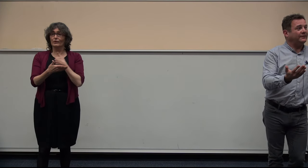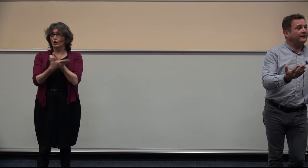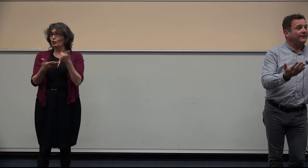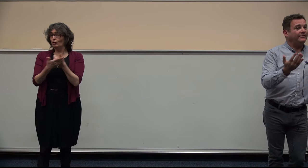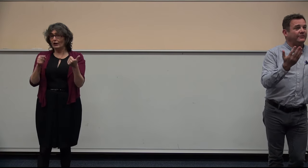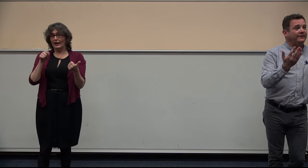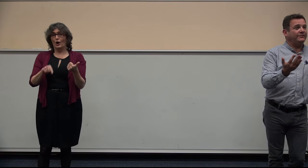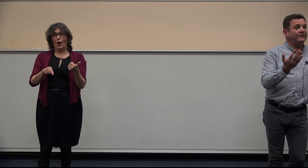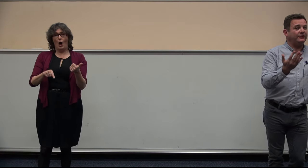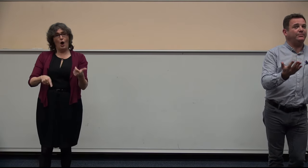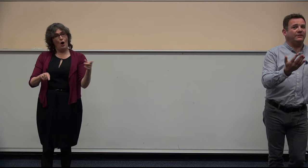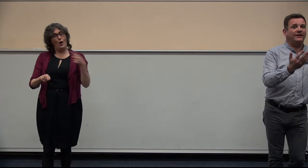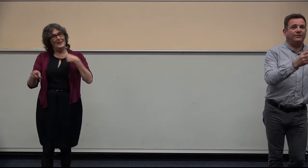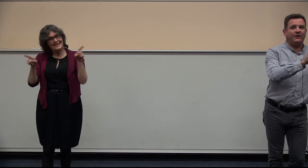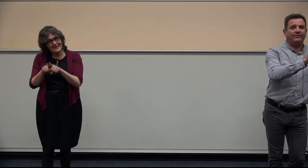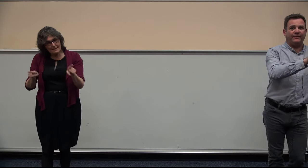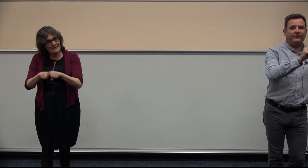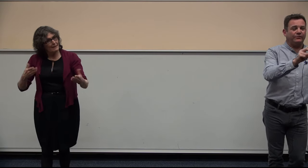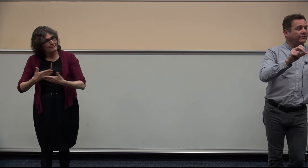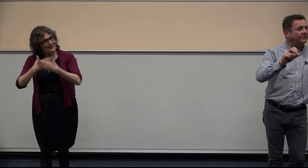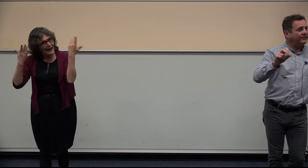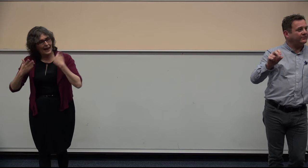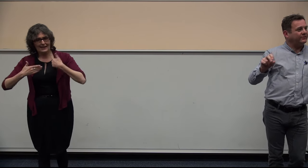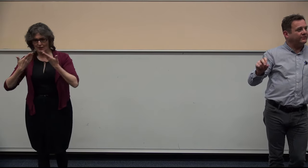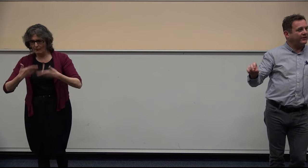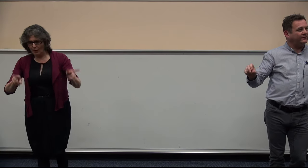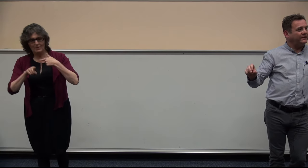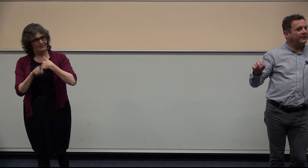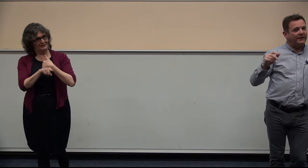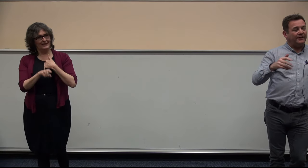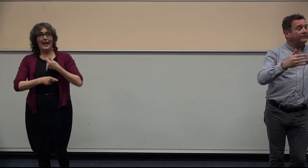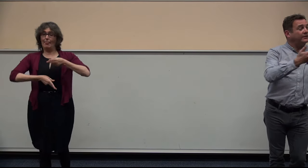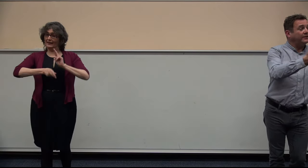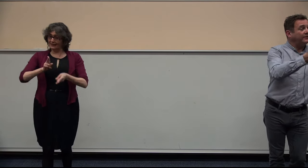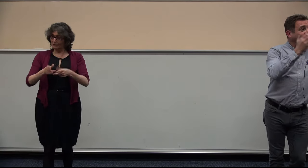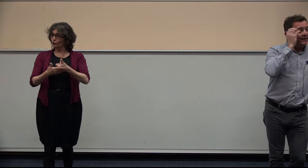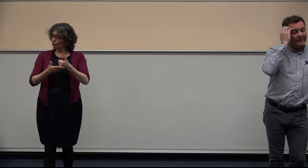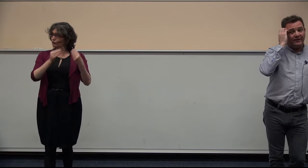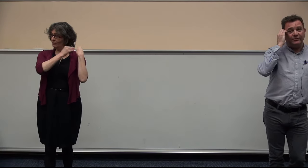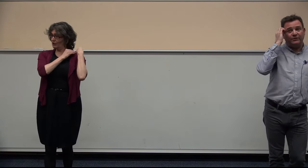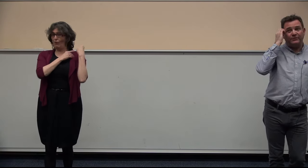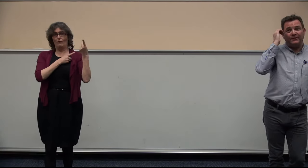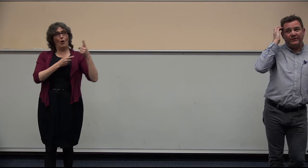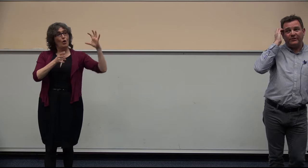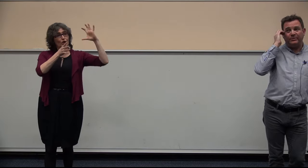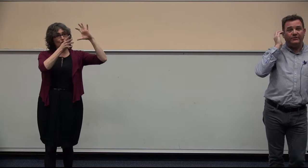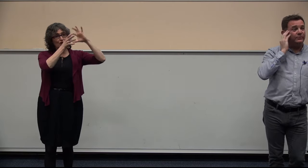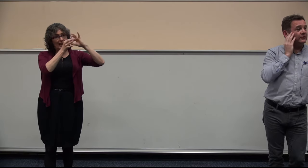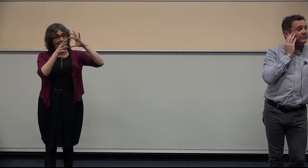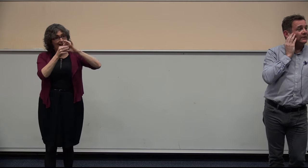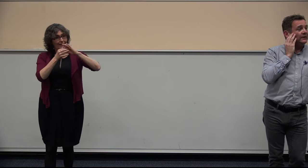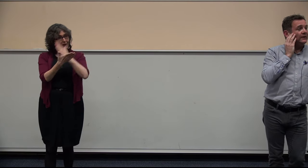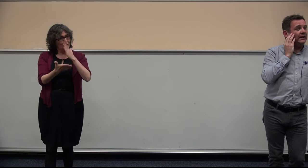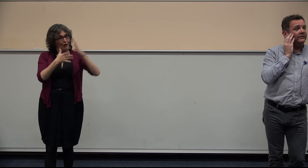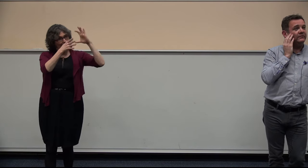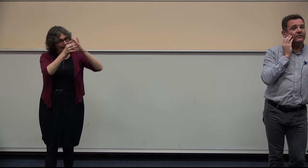there, it's the interpreter that has to try and fix all these links in the chain. And yeah, I mean, I heard stories about theatre companies that would